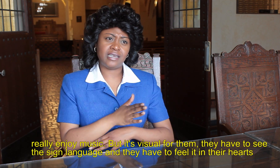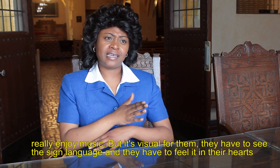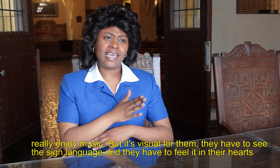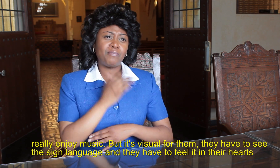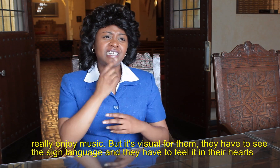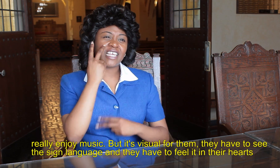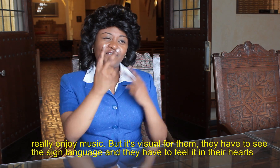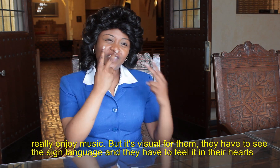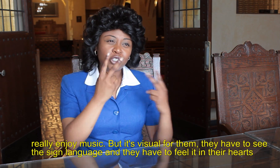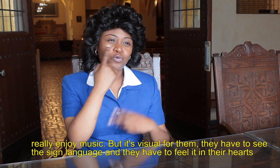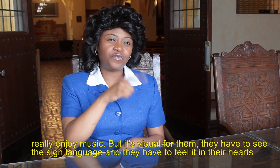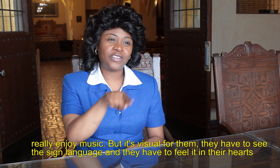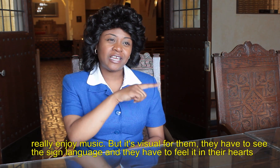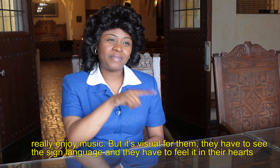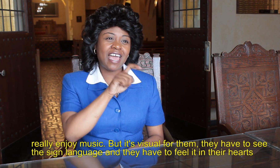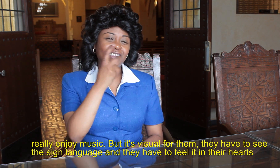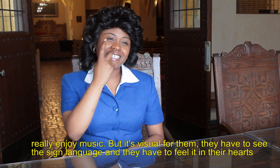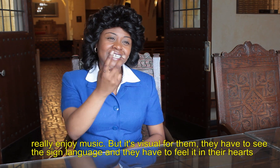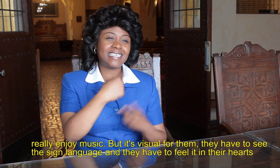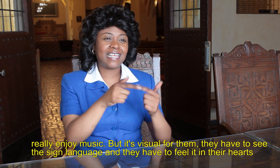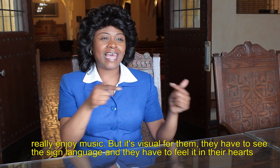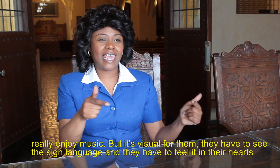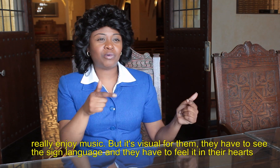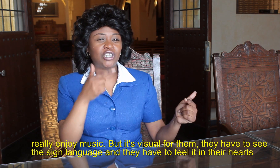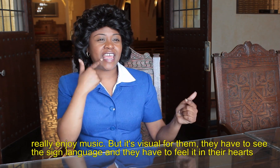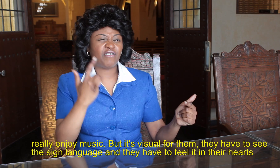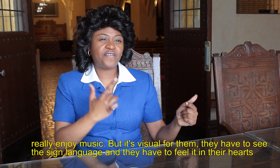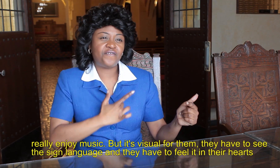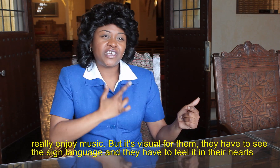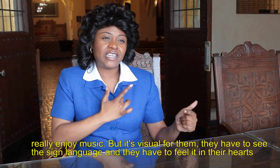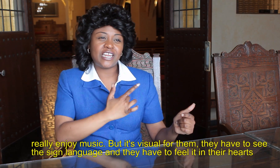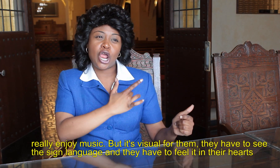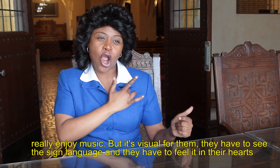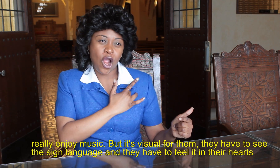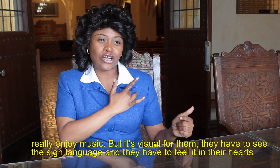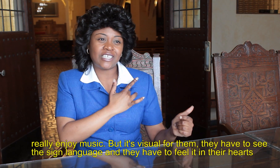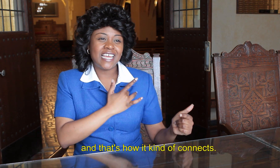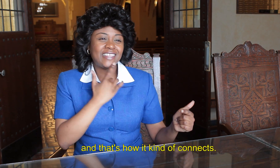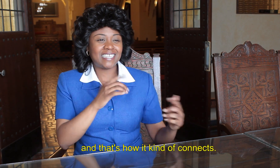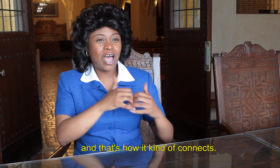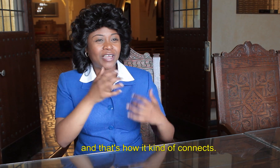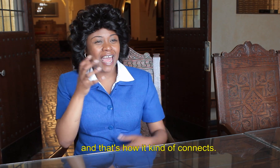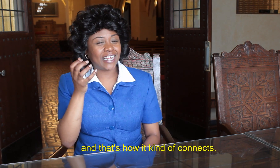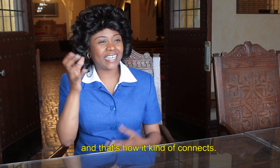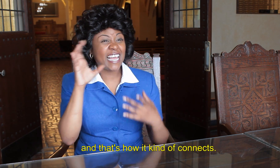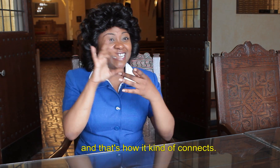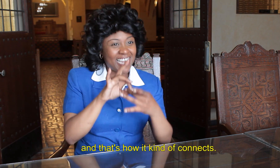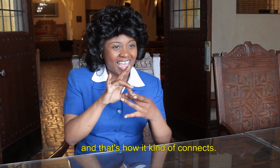music, but it's visual for them. They have to see the sign language and they have to feel it in their hearts. And that's how it kind of